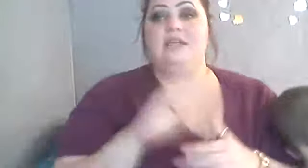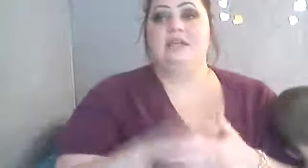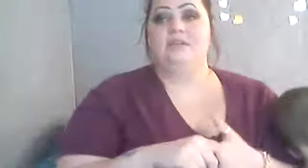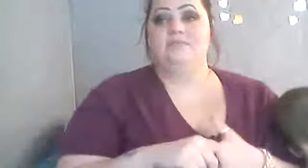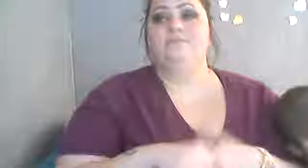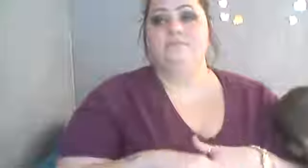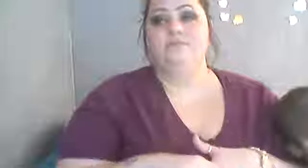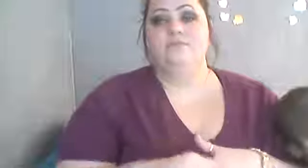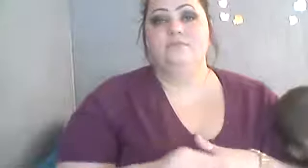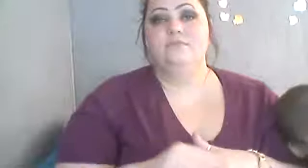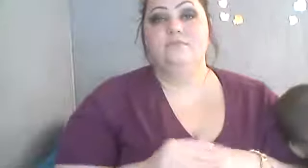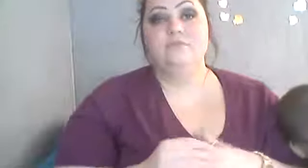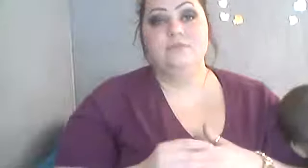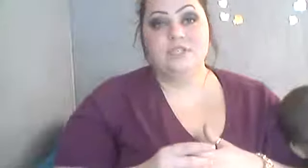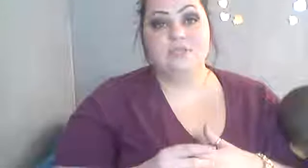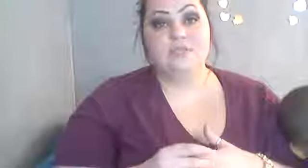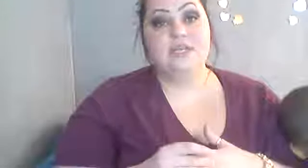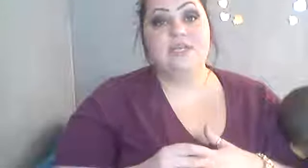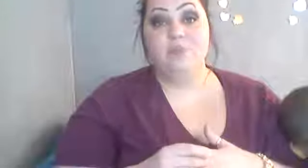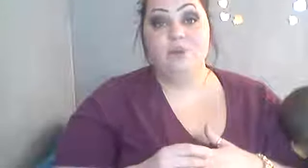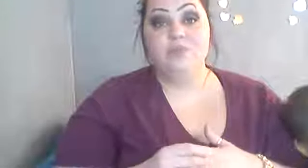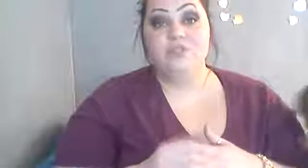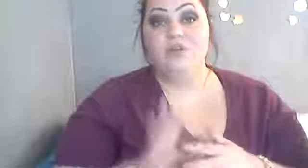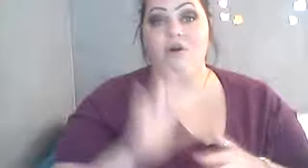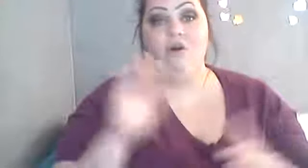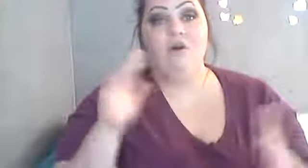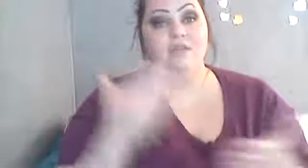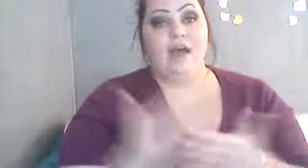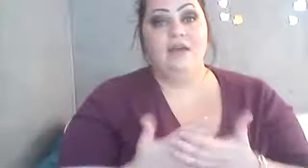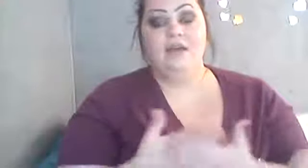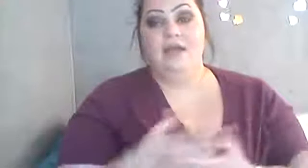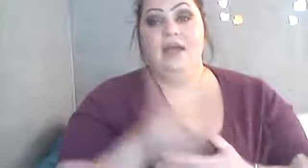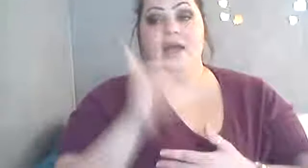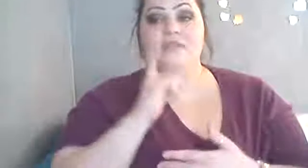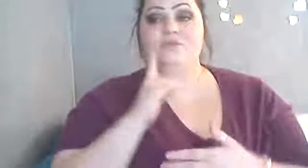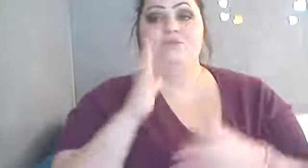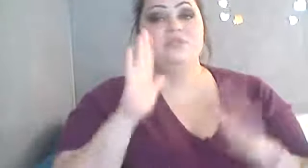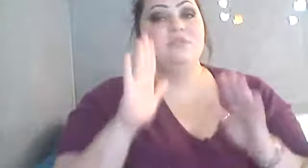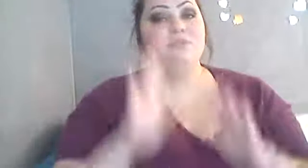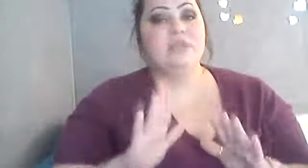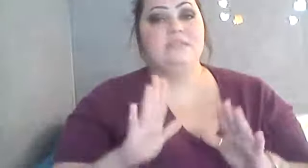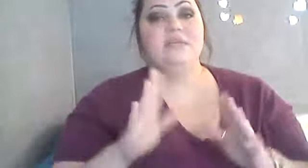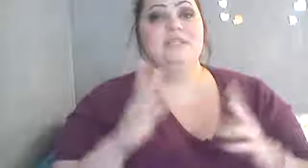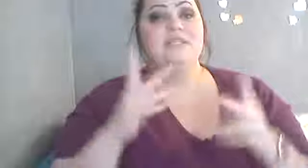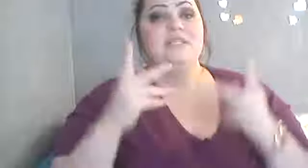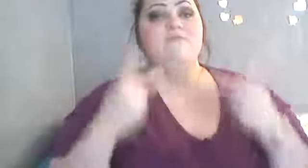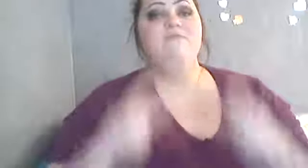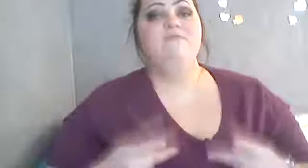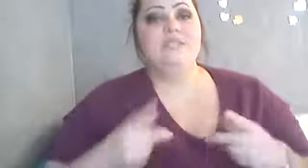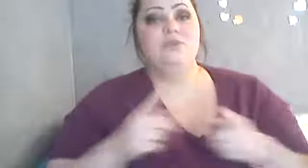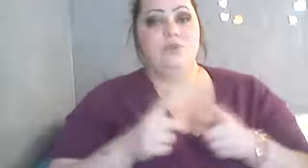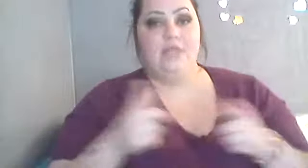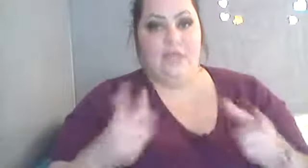and just be exposed to all of that. And deaf culture is amazing because it's such a physical